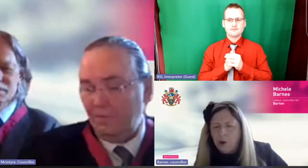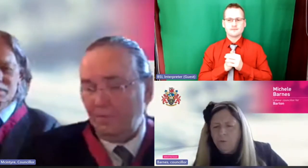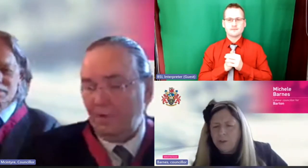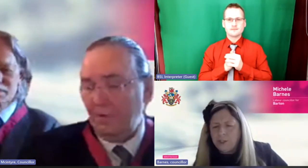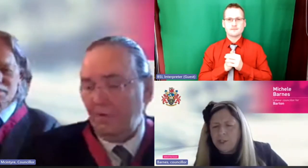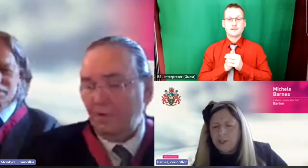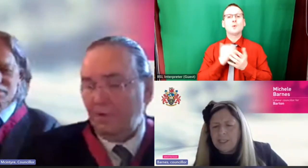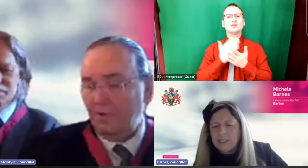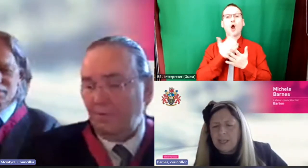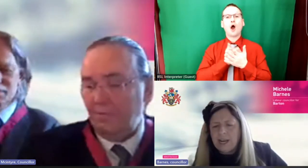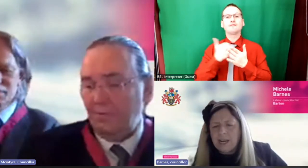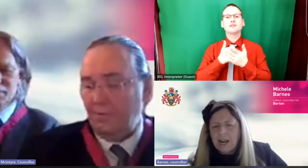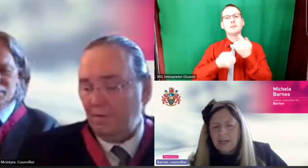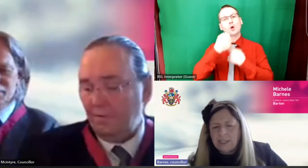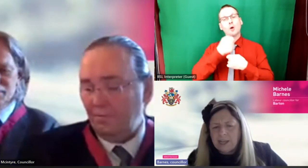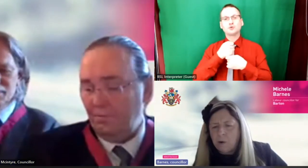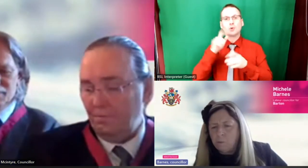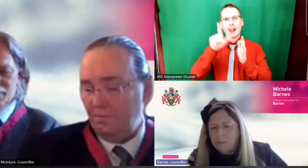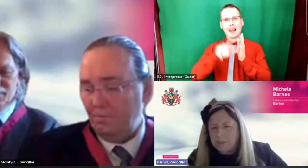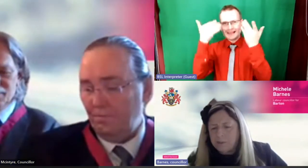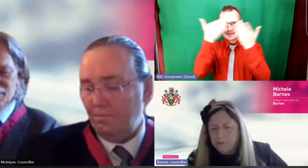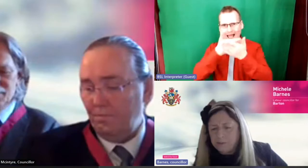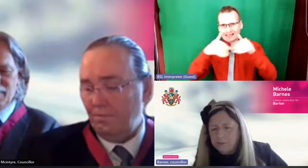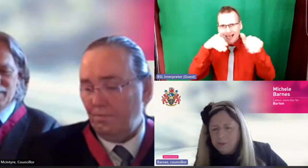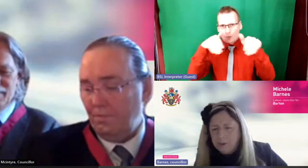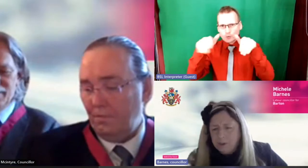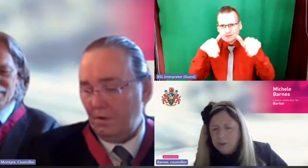which often turned into late nights out.